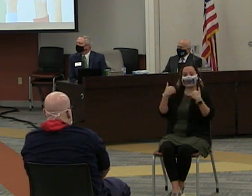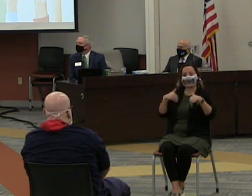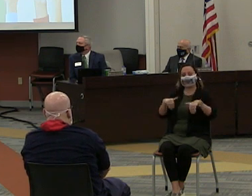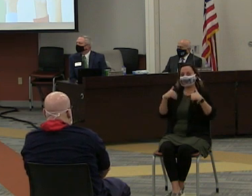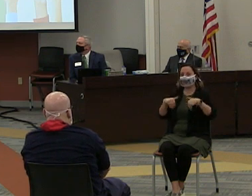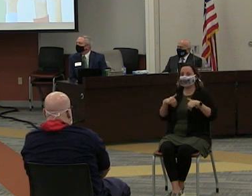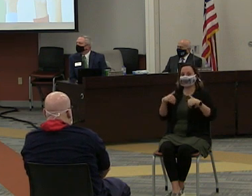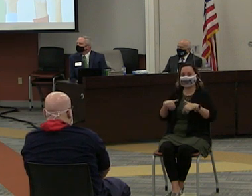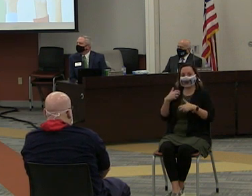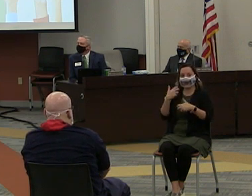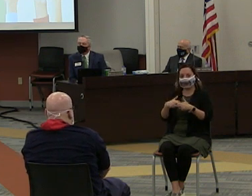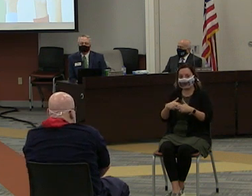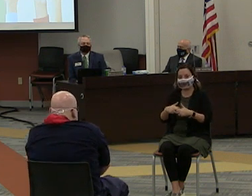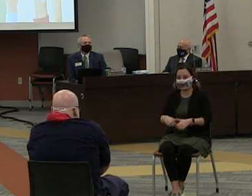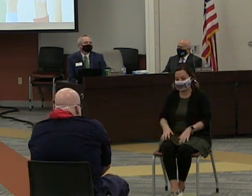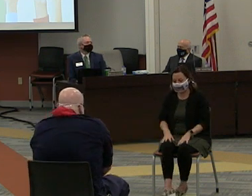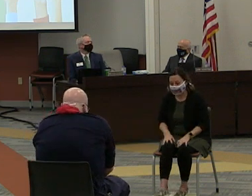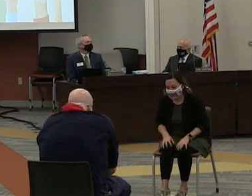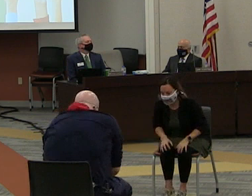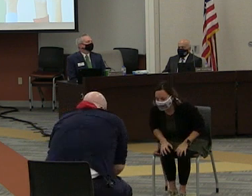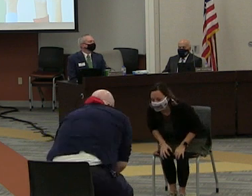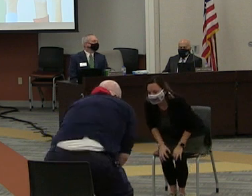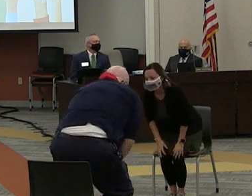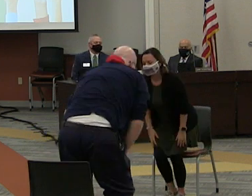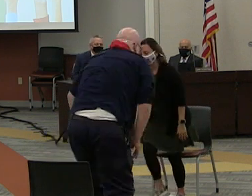hard to do it well.